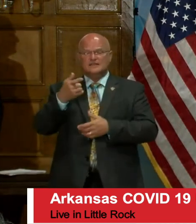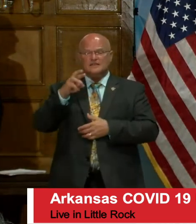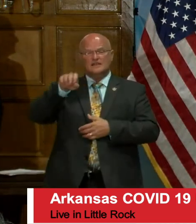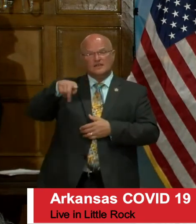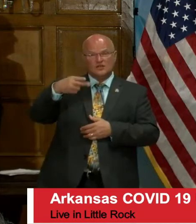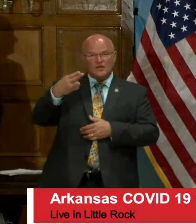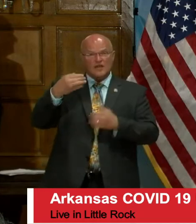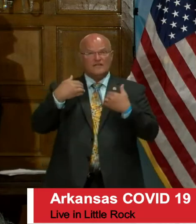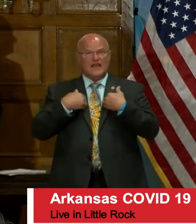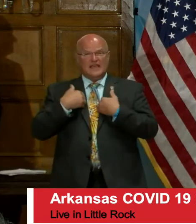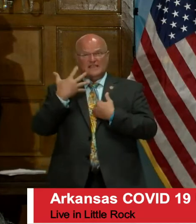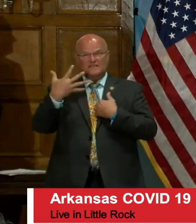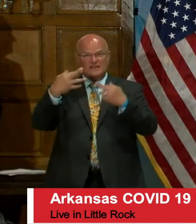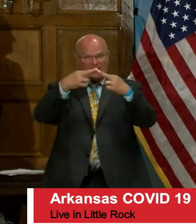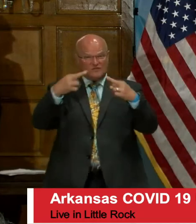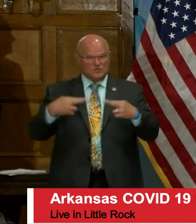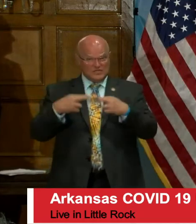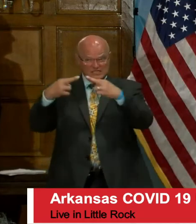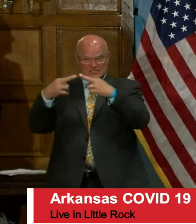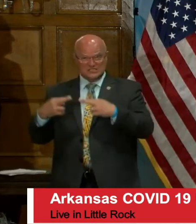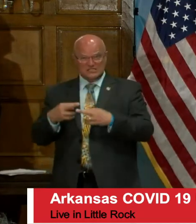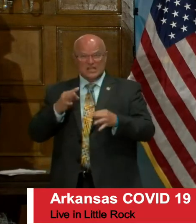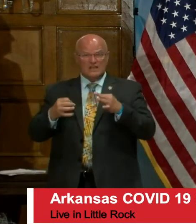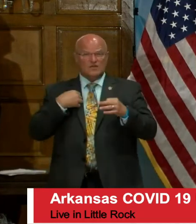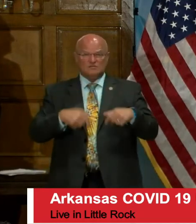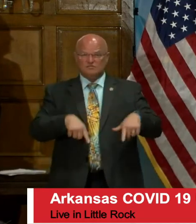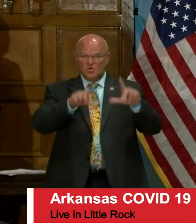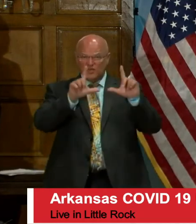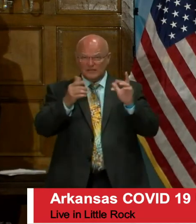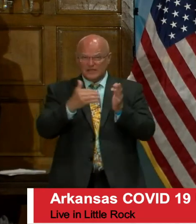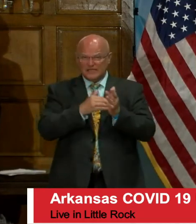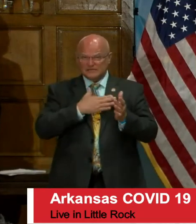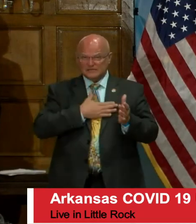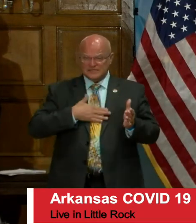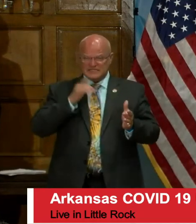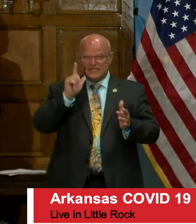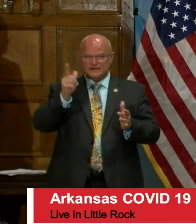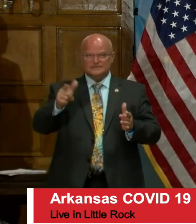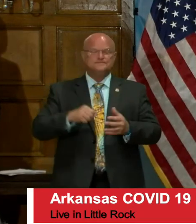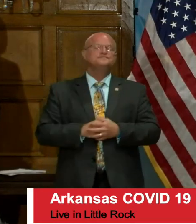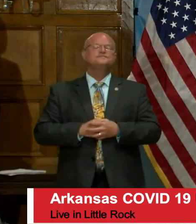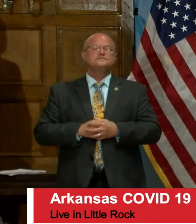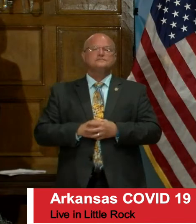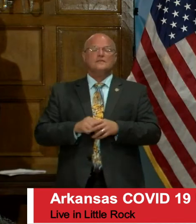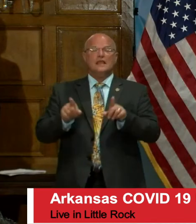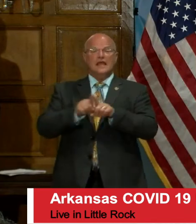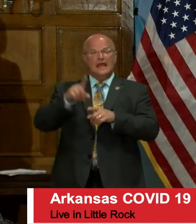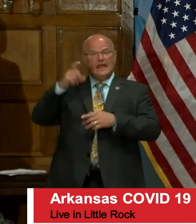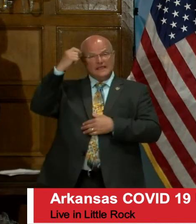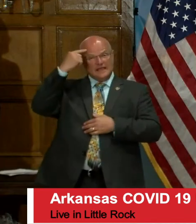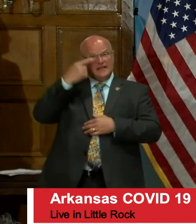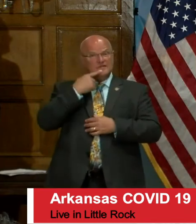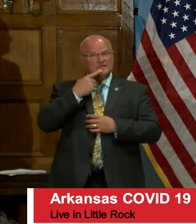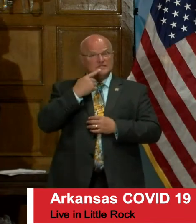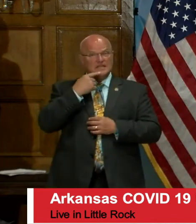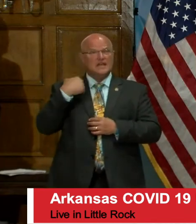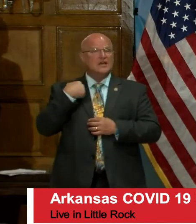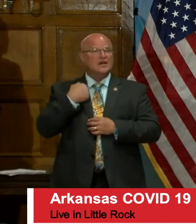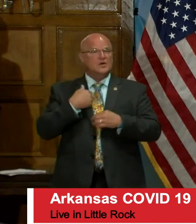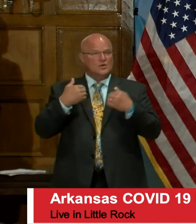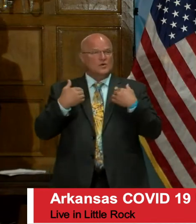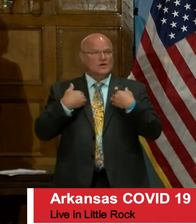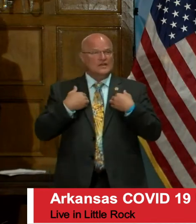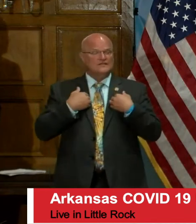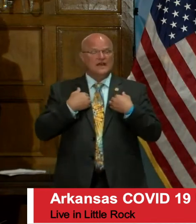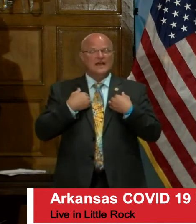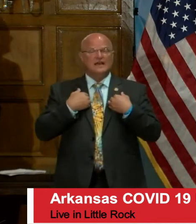had the 5 regions, and so if we could pull that up at some point. As the Governor indicated, we've had